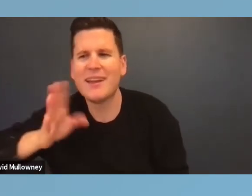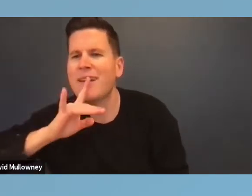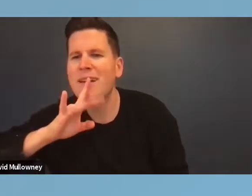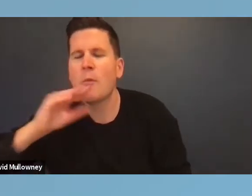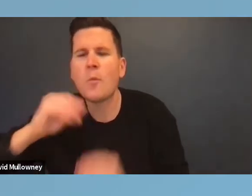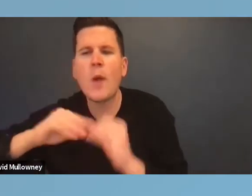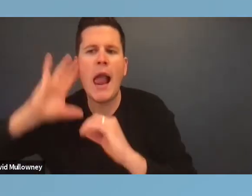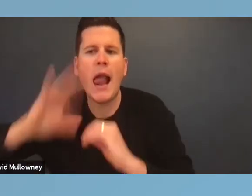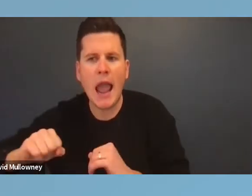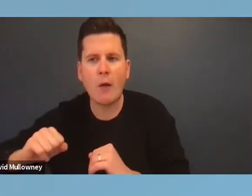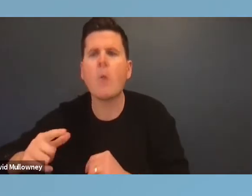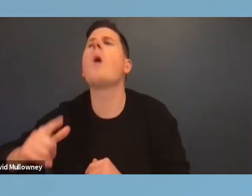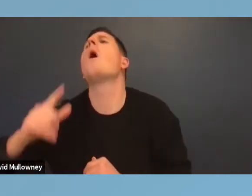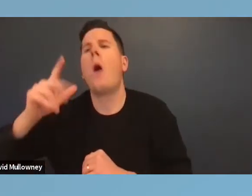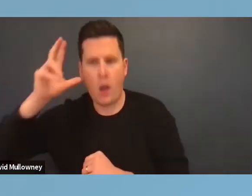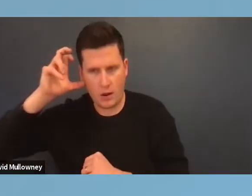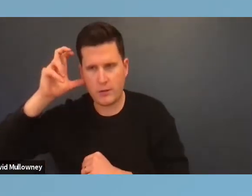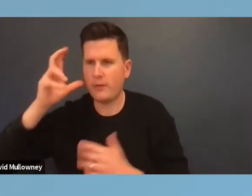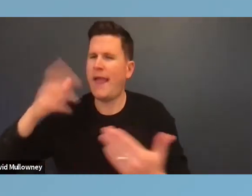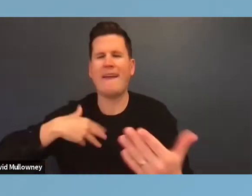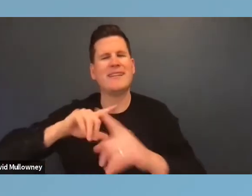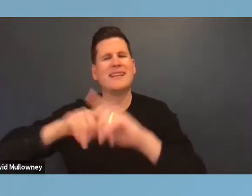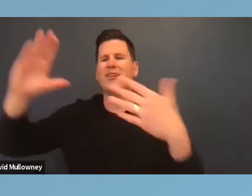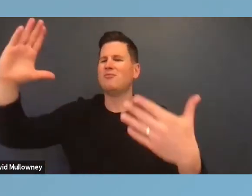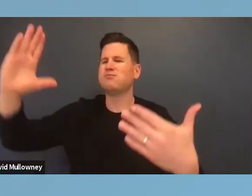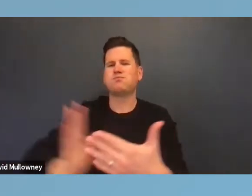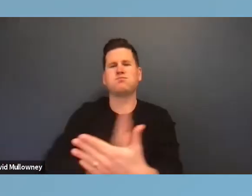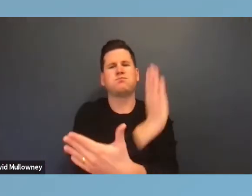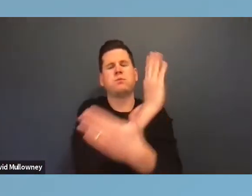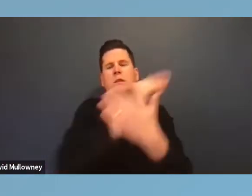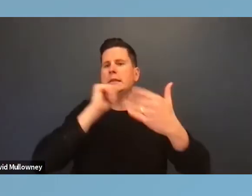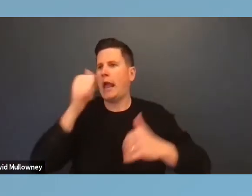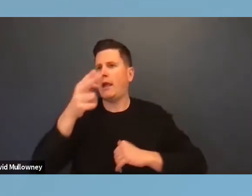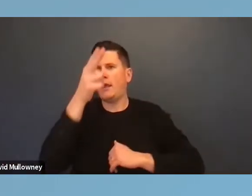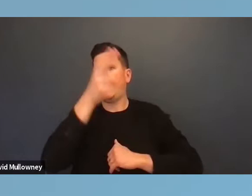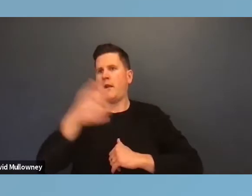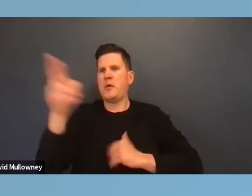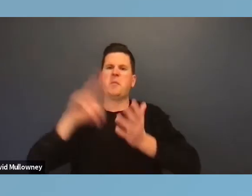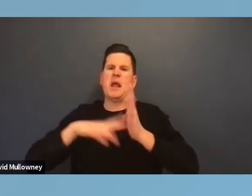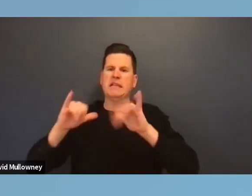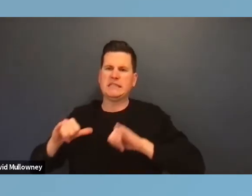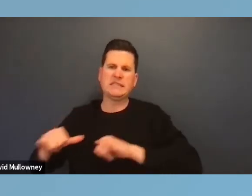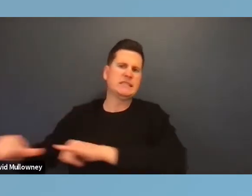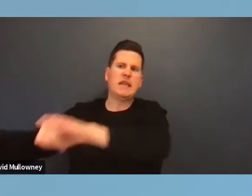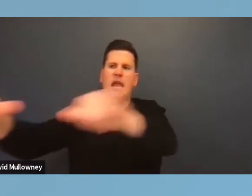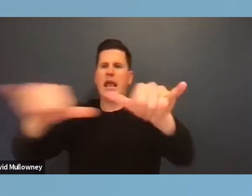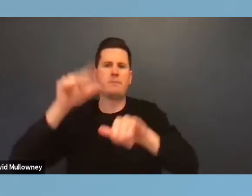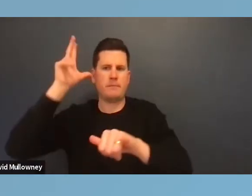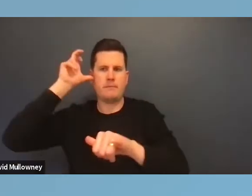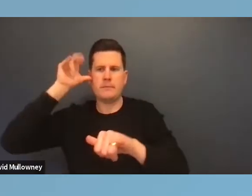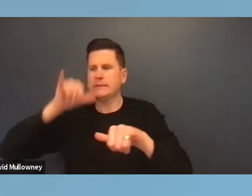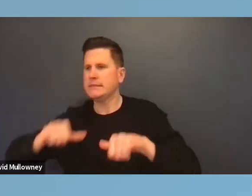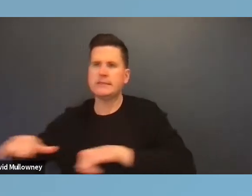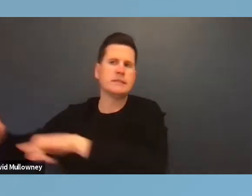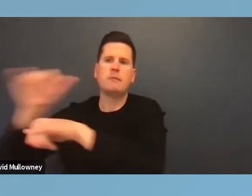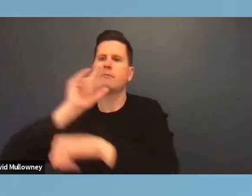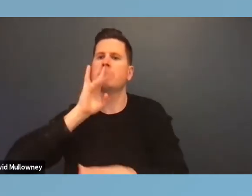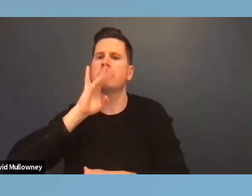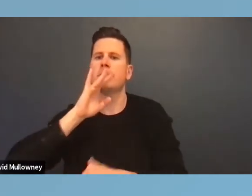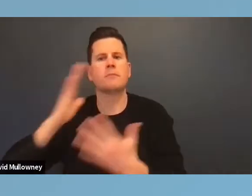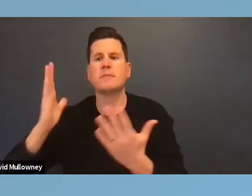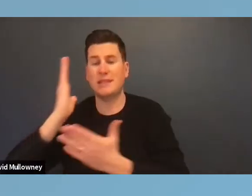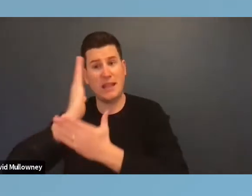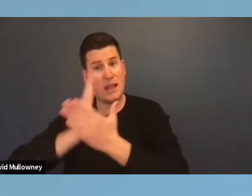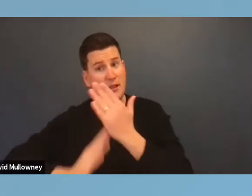can't. They just need you to boost up the volume. It really varies. There is no one label for hard of